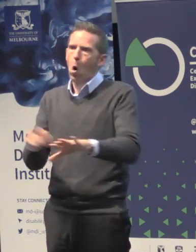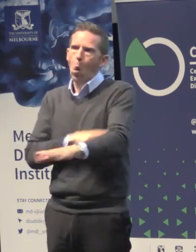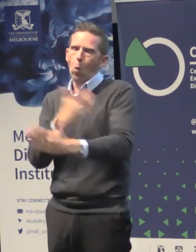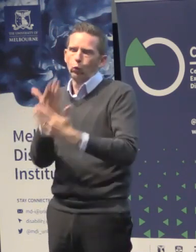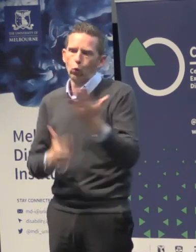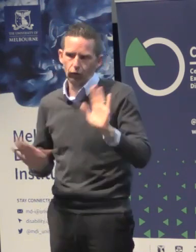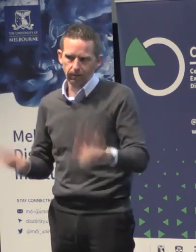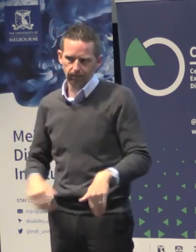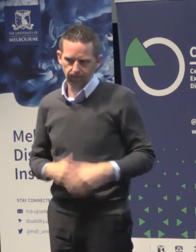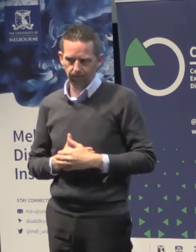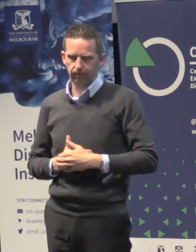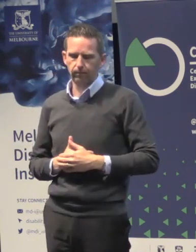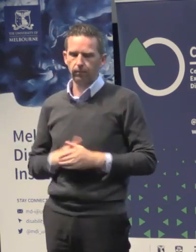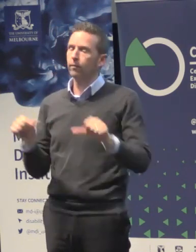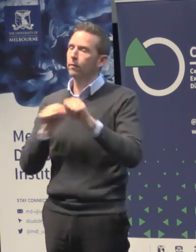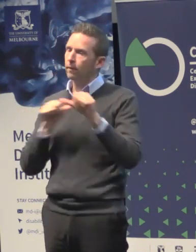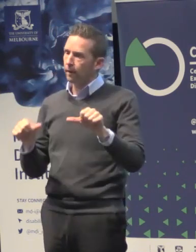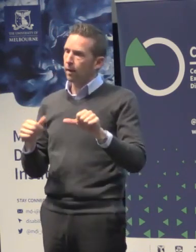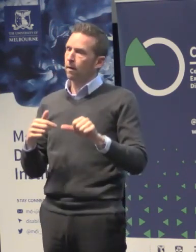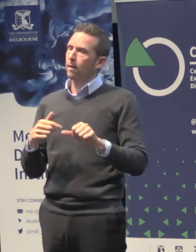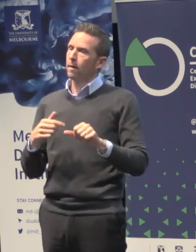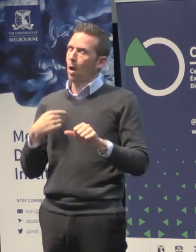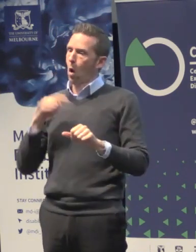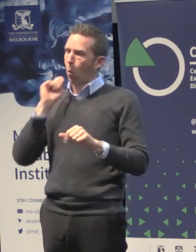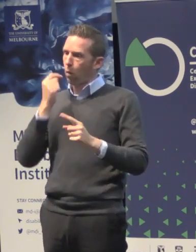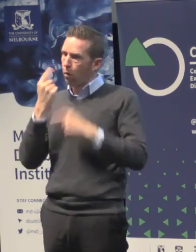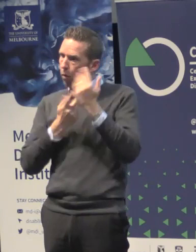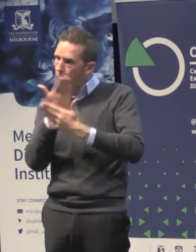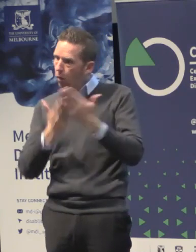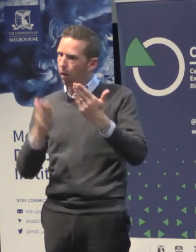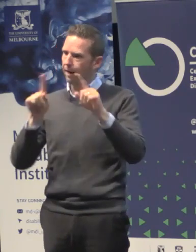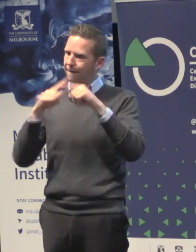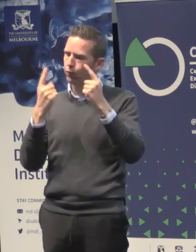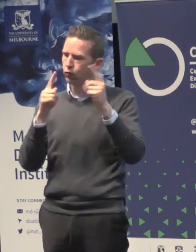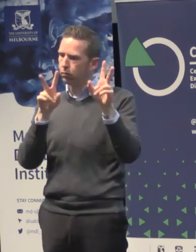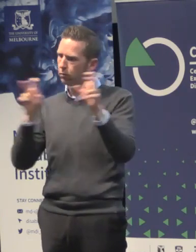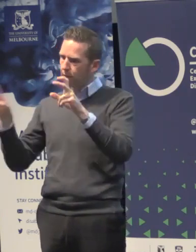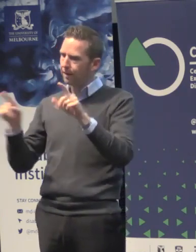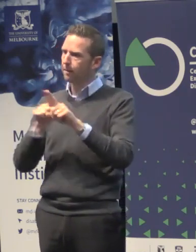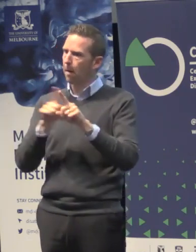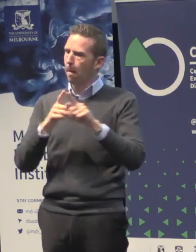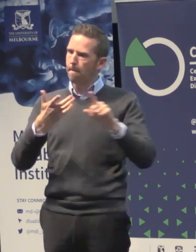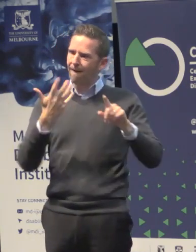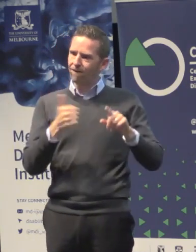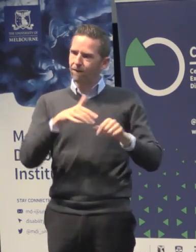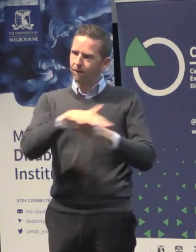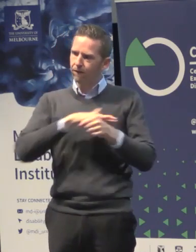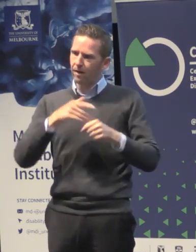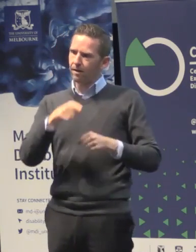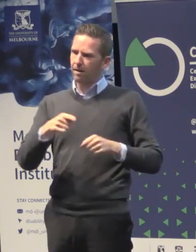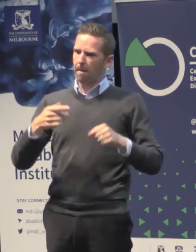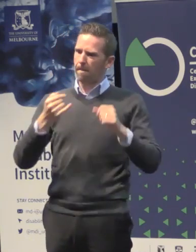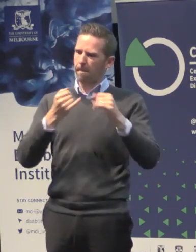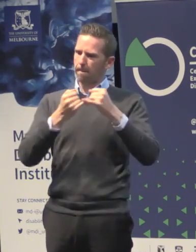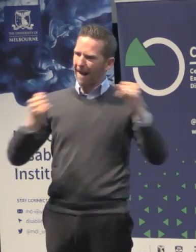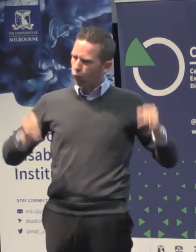two stories. I'm going to give you findings under the headings of metaphors, boundaries, and conflict. And I'm going to try and